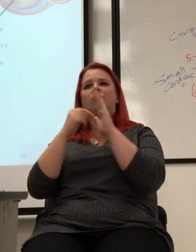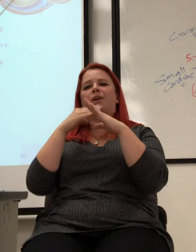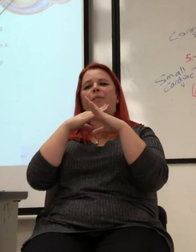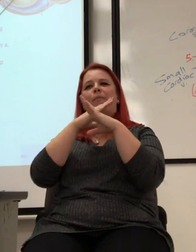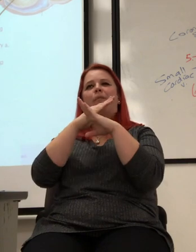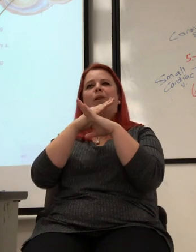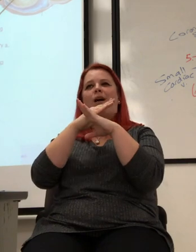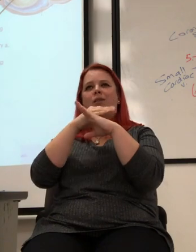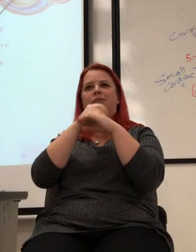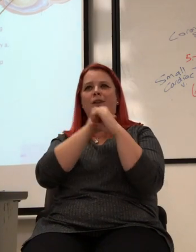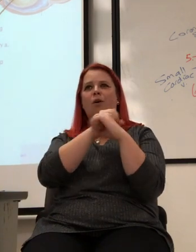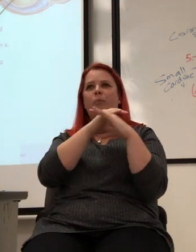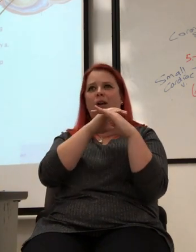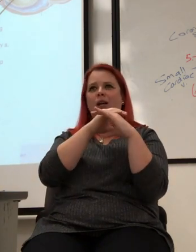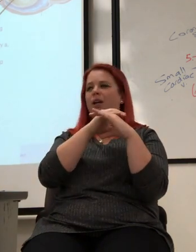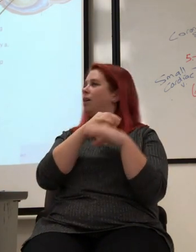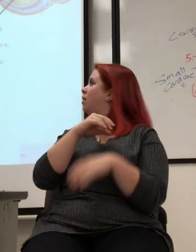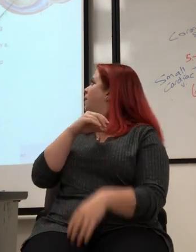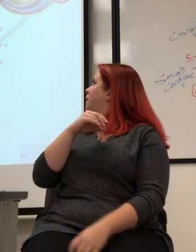the opening?